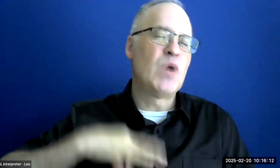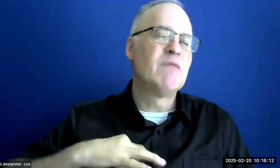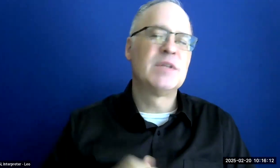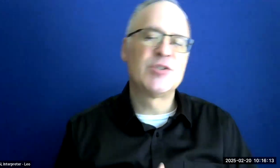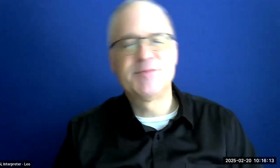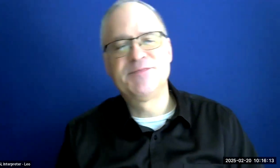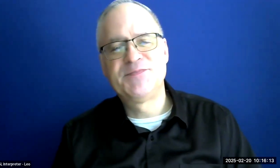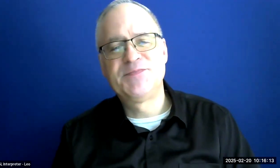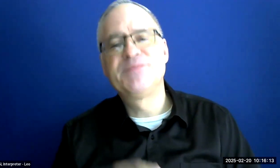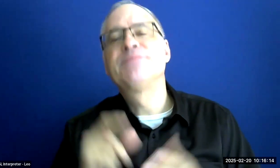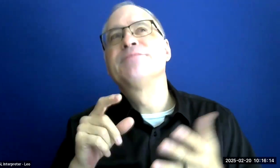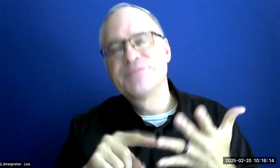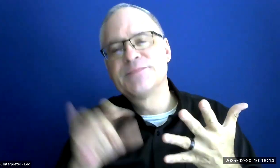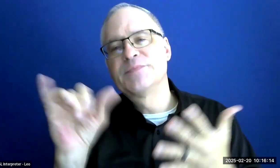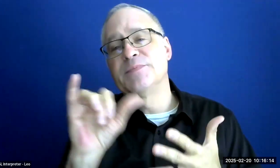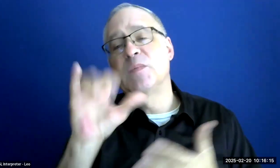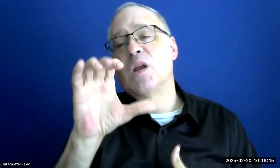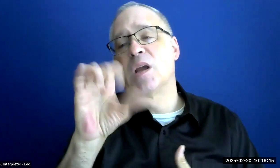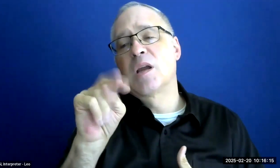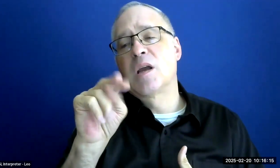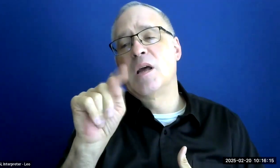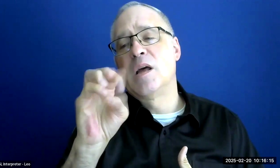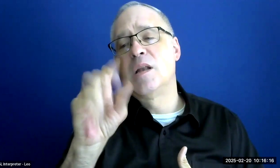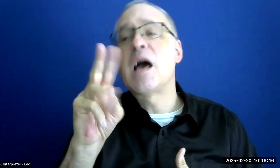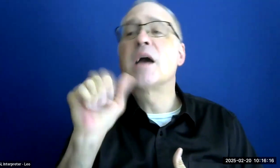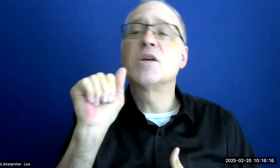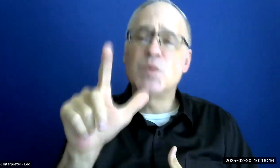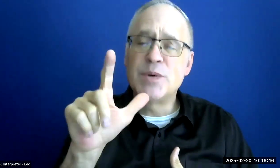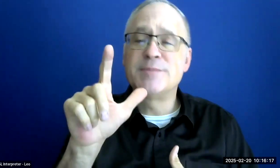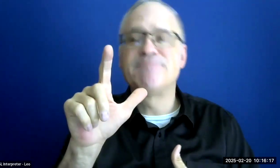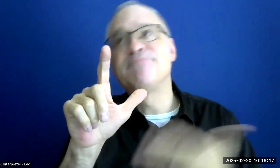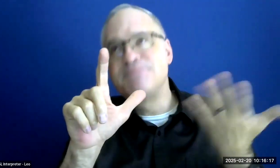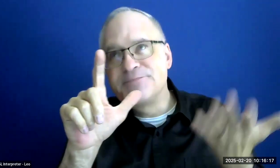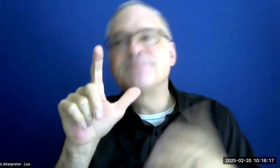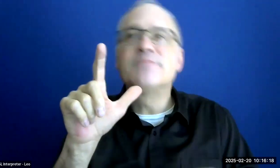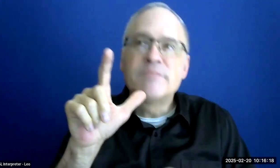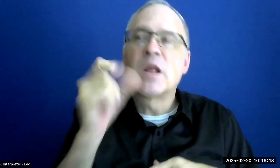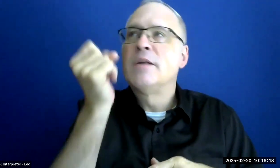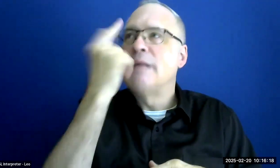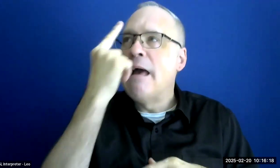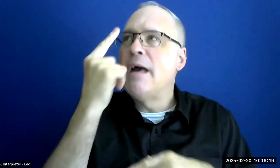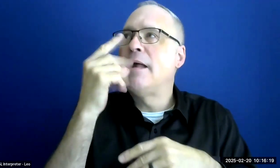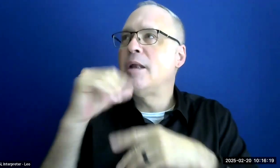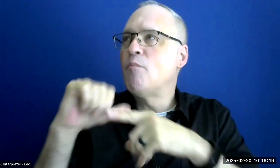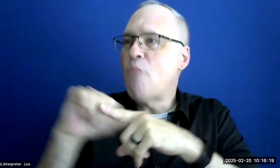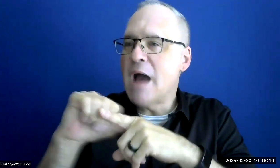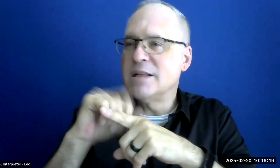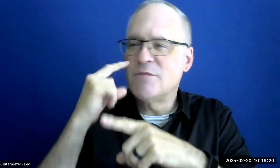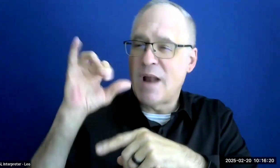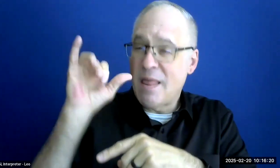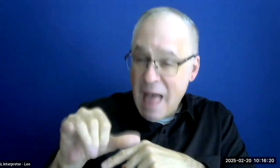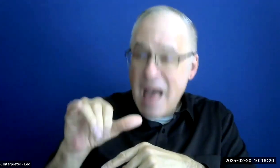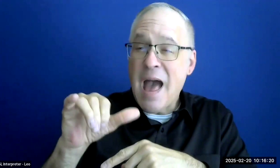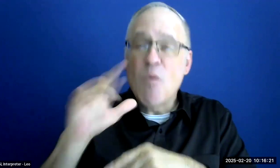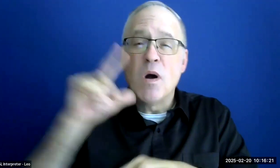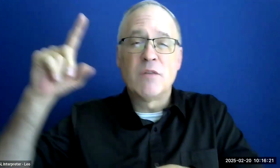Fourth, it is contextual. Understandings and practices of connectionalism vary across contexts, and